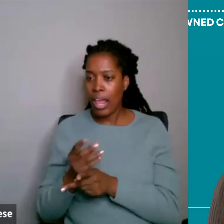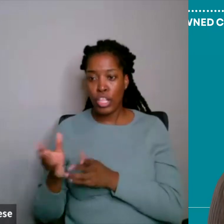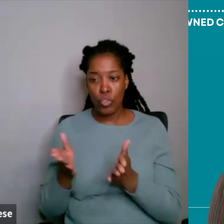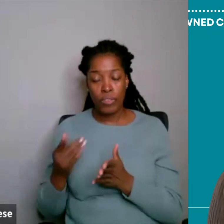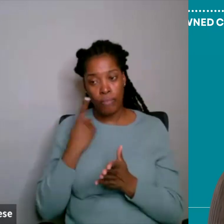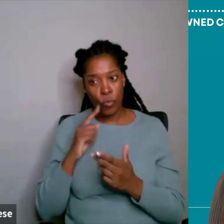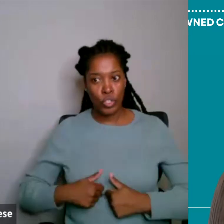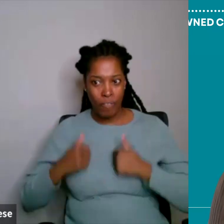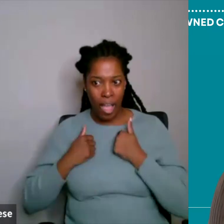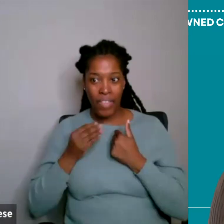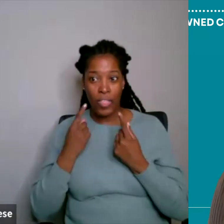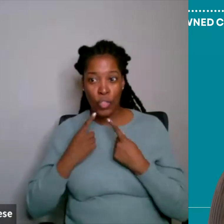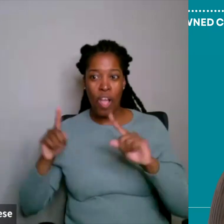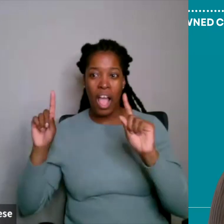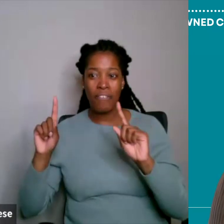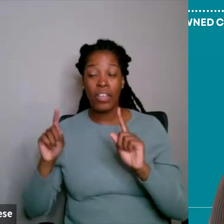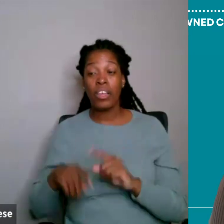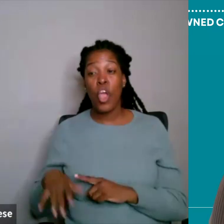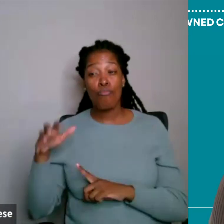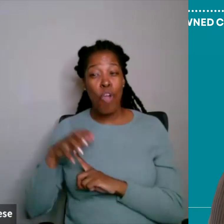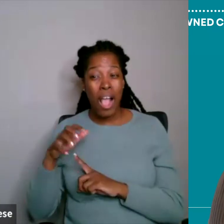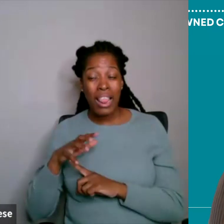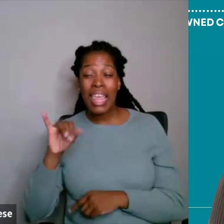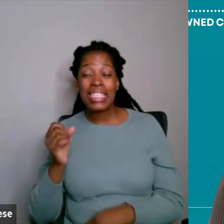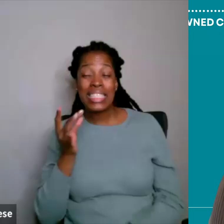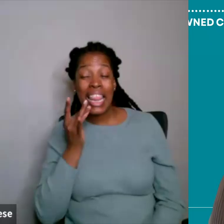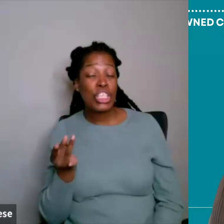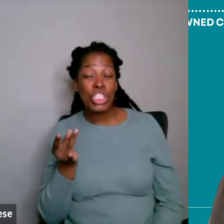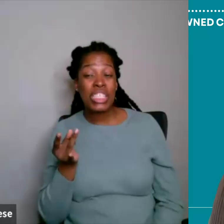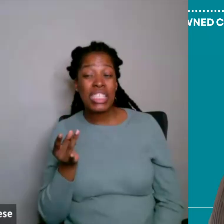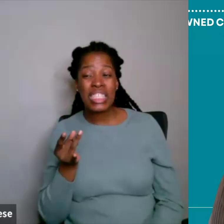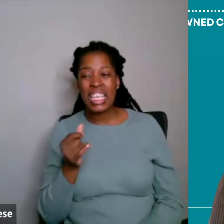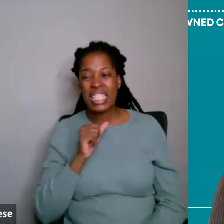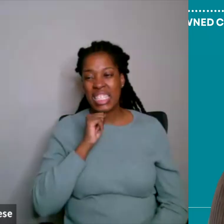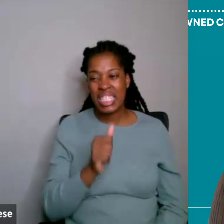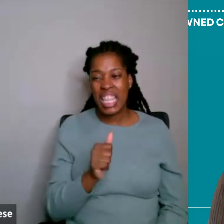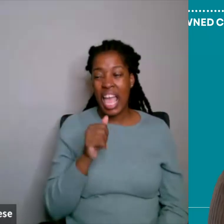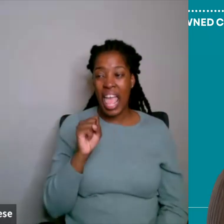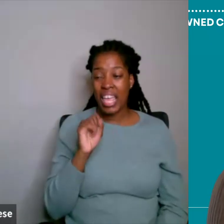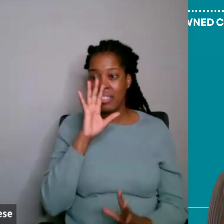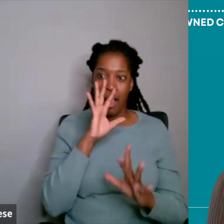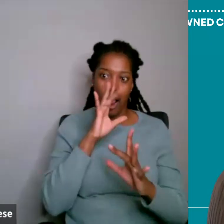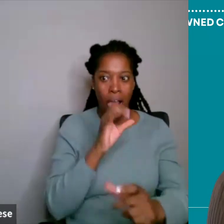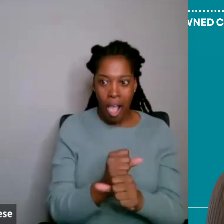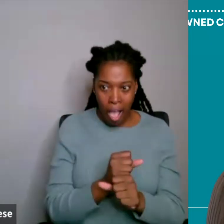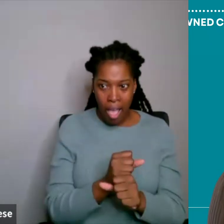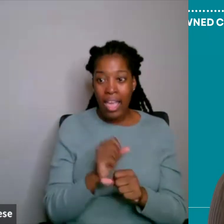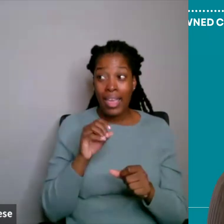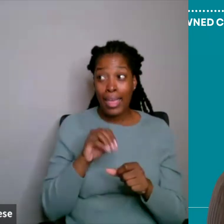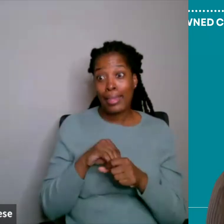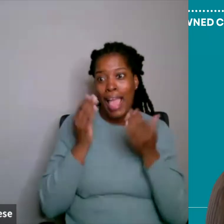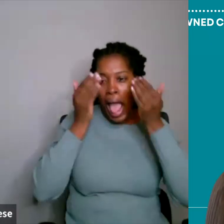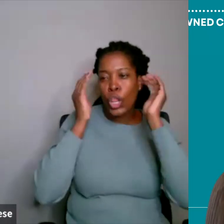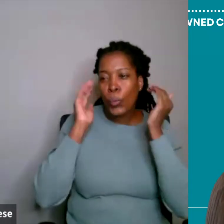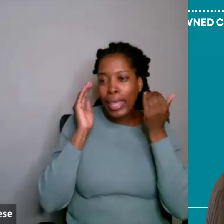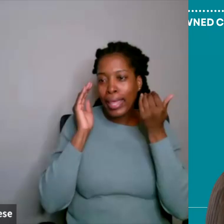thrive. But while broccoli is delicious, it isn't quite a sought after item in the Halloween trick or treat bowl,